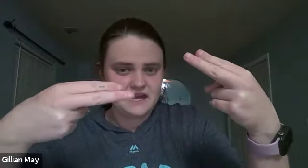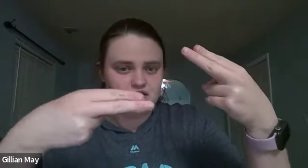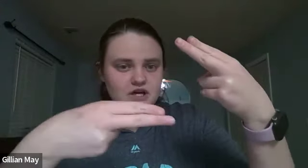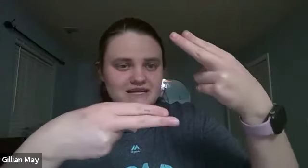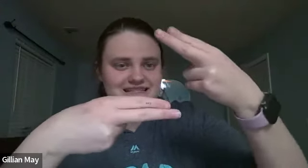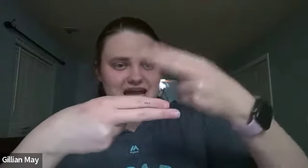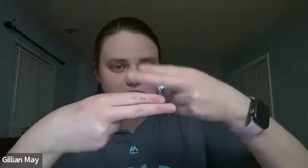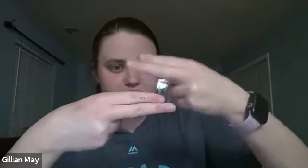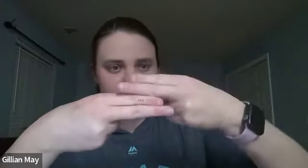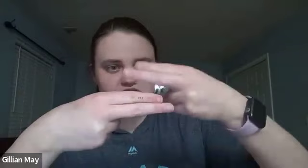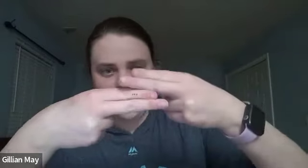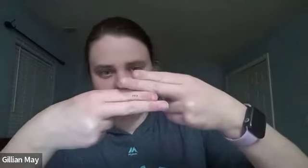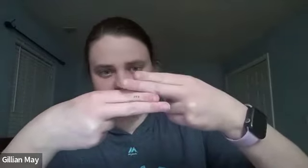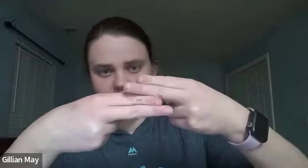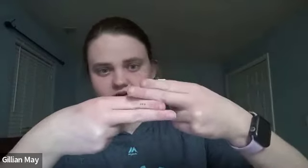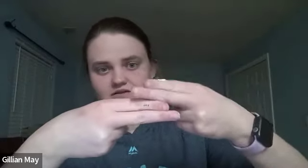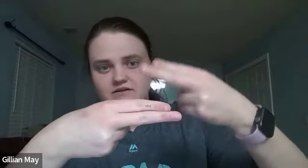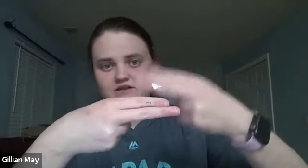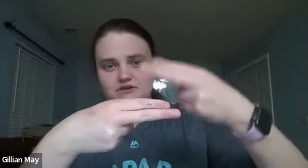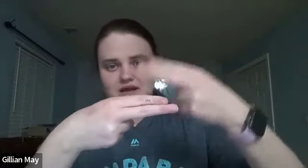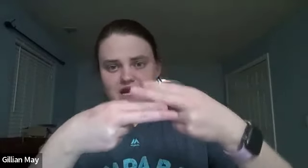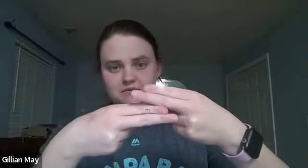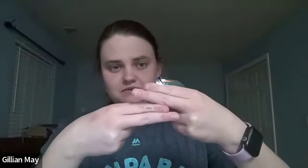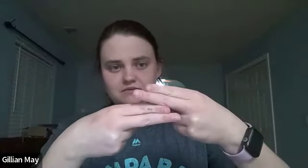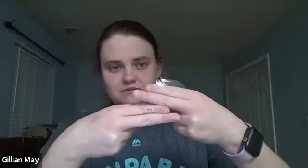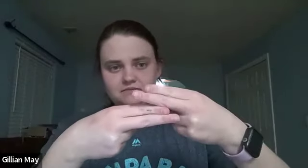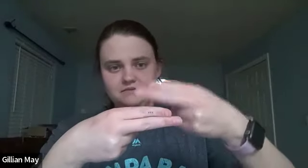and you're going to tap them on top of each other. So name.